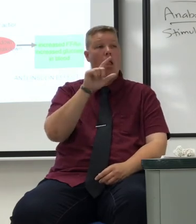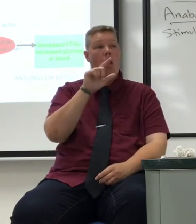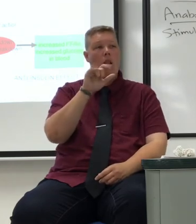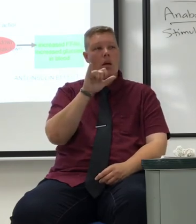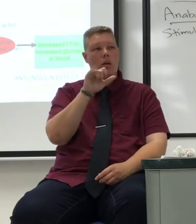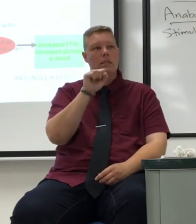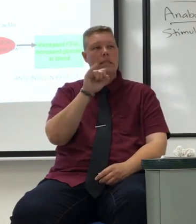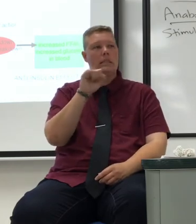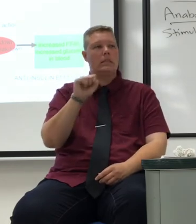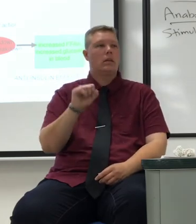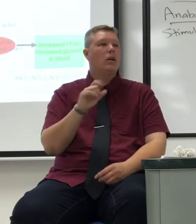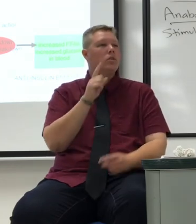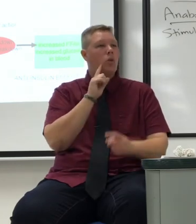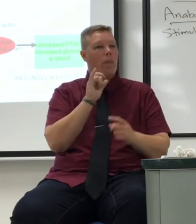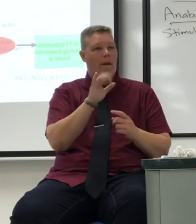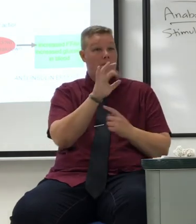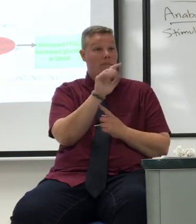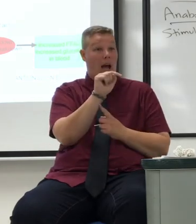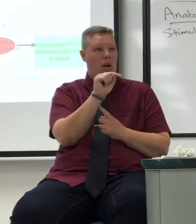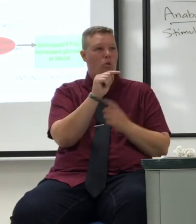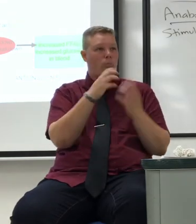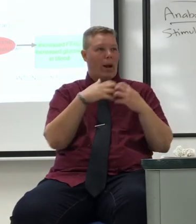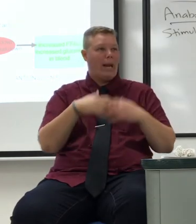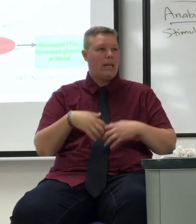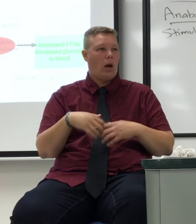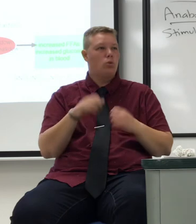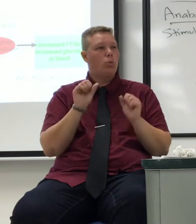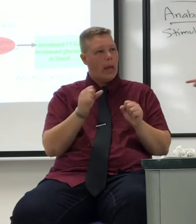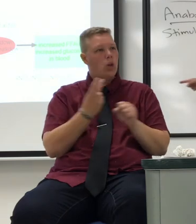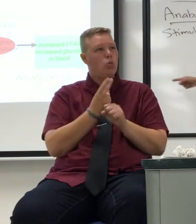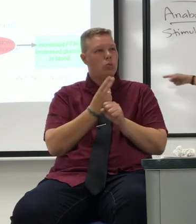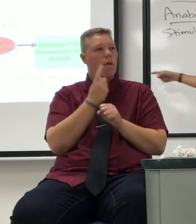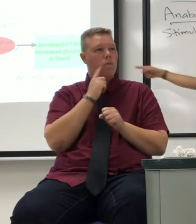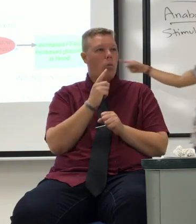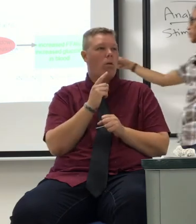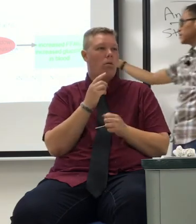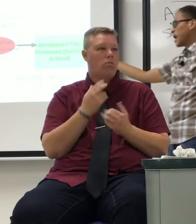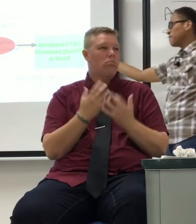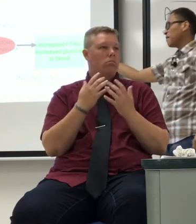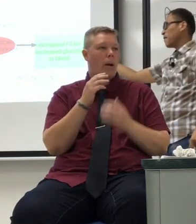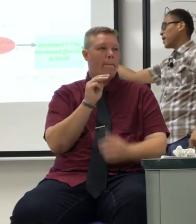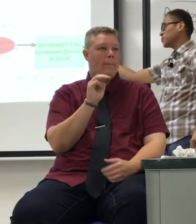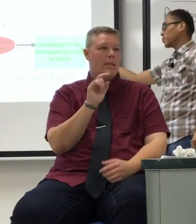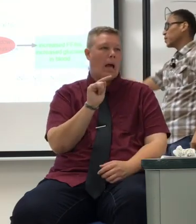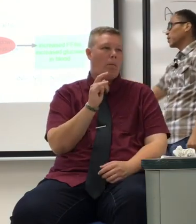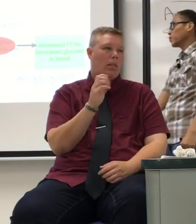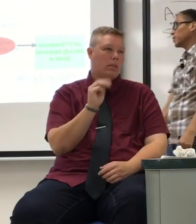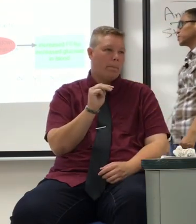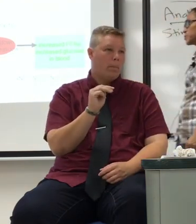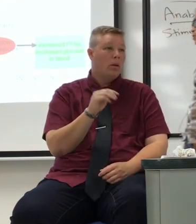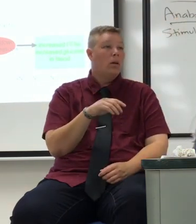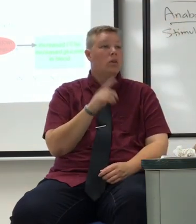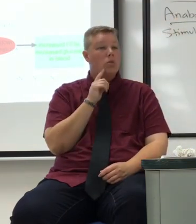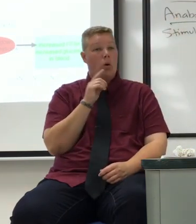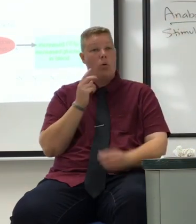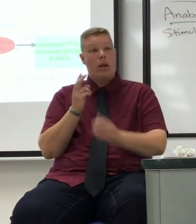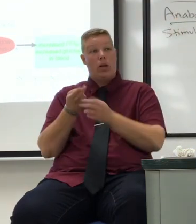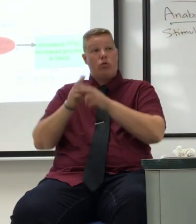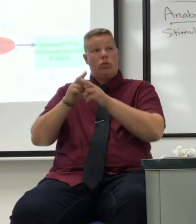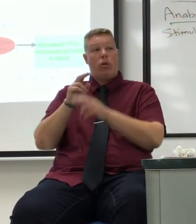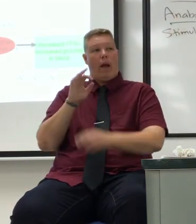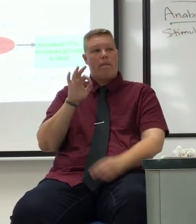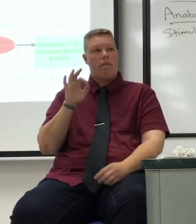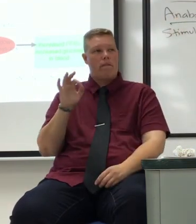You're breaking down your fat so you can metabolize it. So that's why I say over here, increase FFAs. You're going to increase the circulating